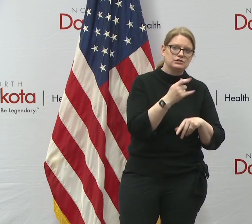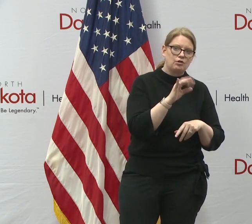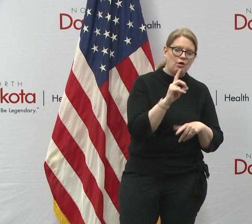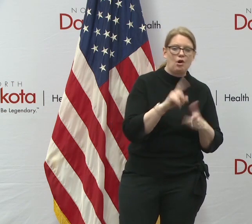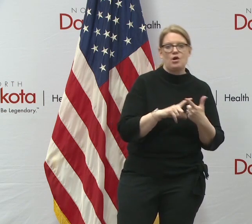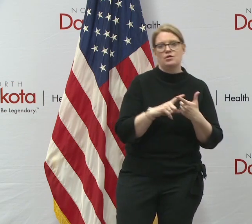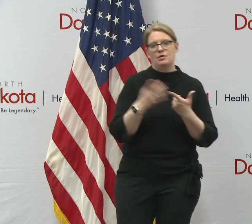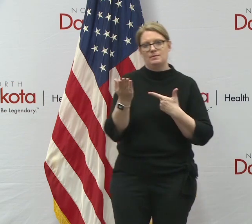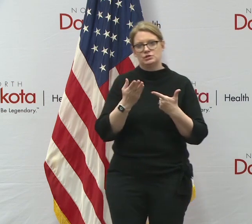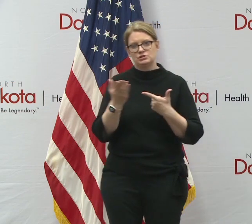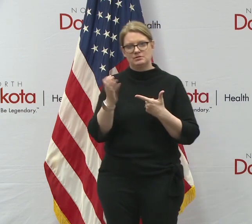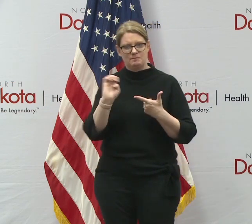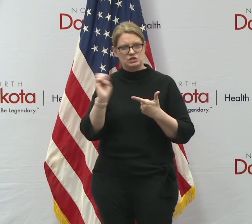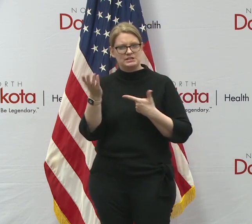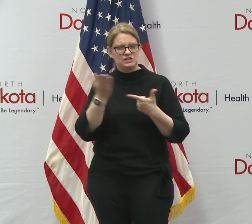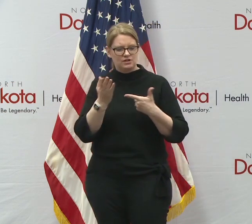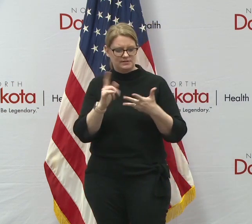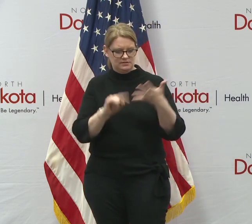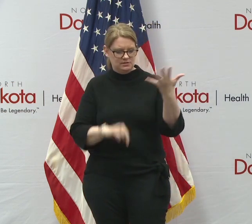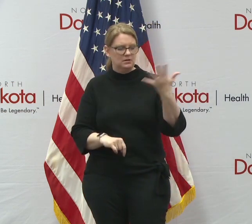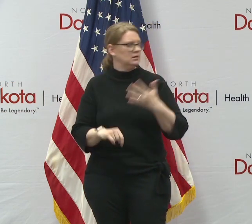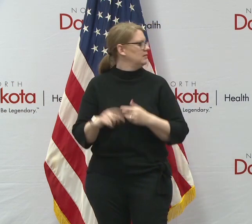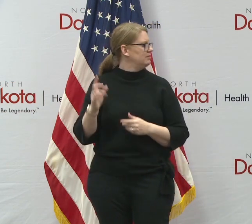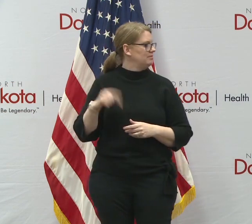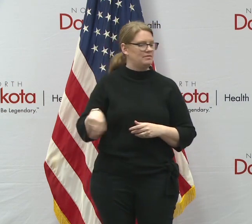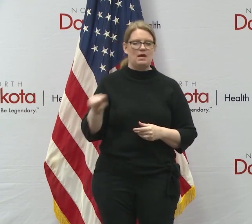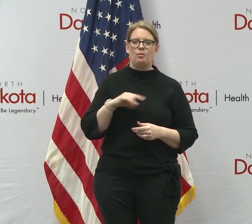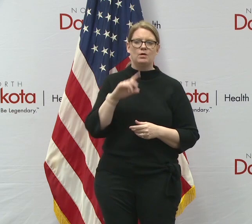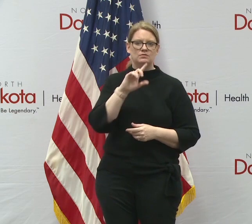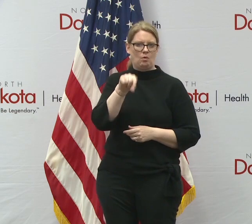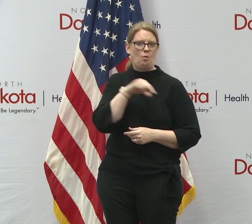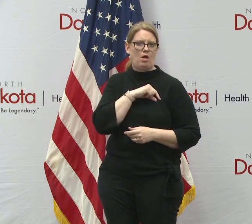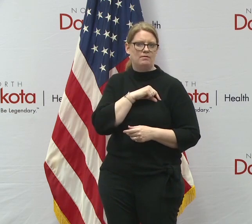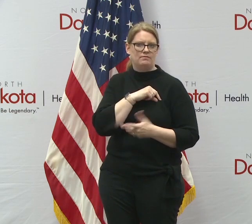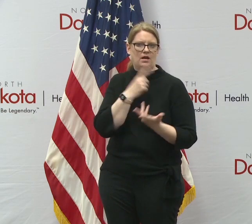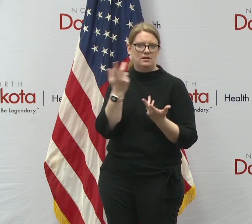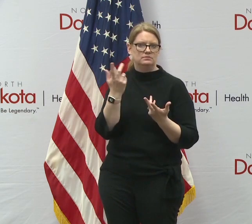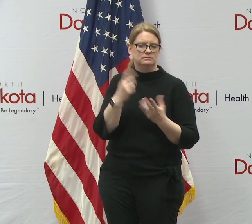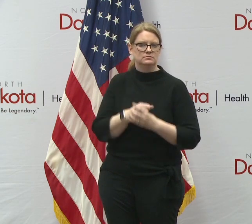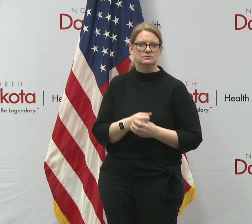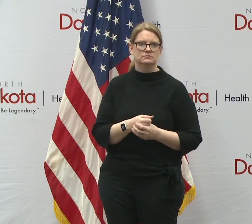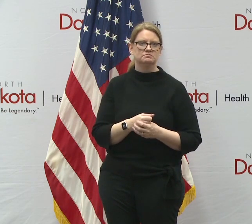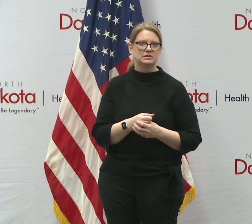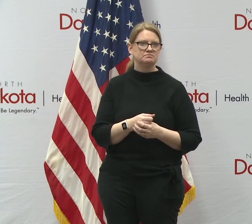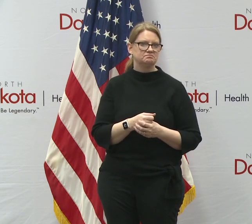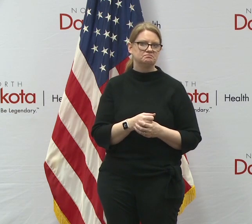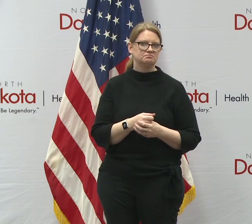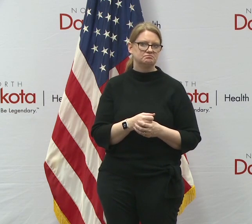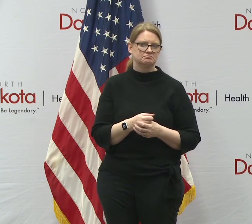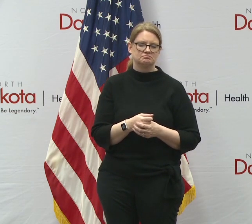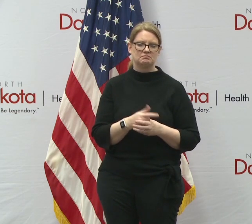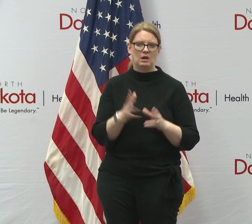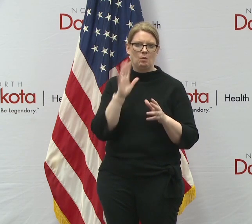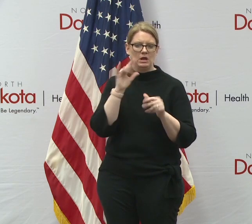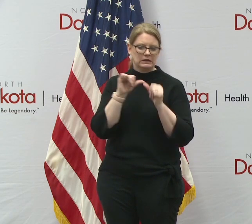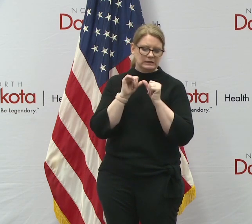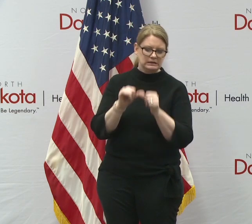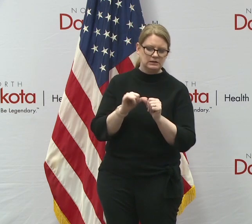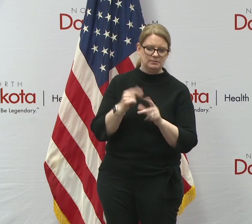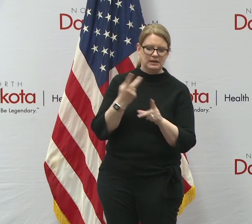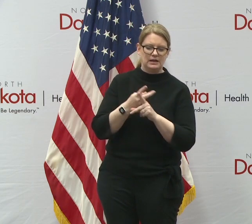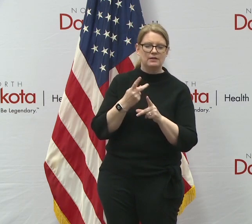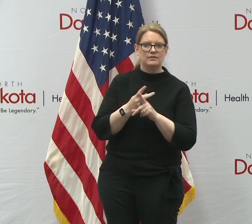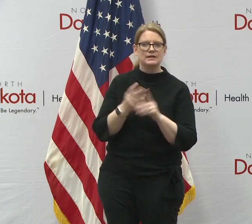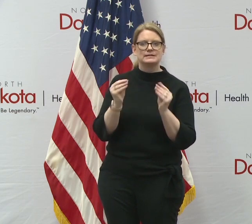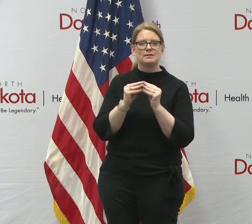emergency services, through all that stuff would all qualify as expenses for this. But we'll, continue to watch that as more